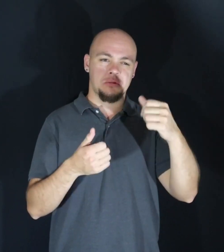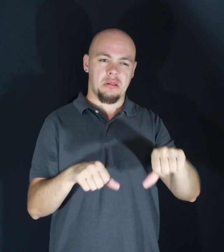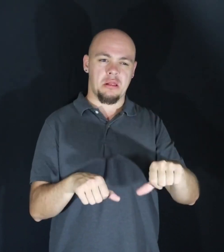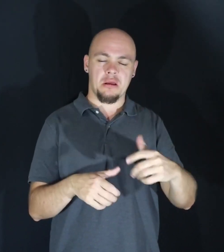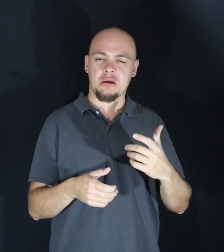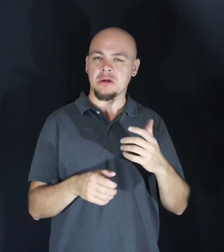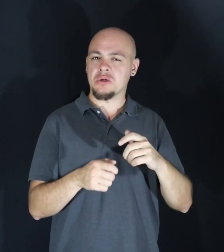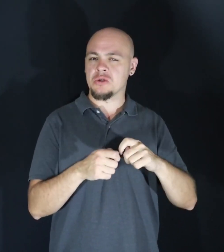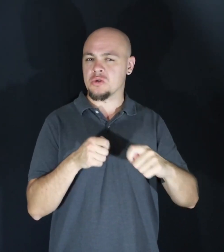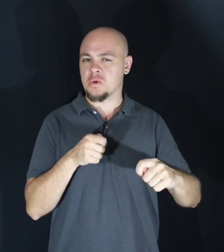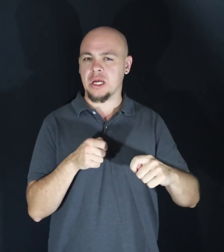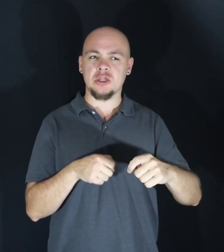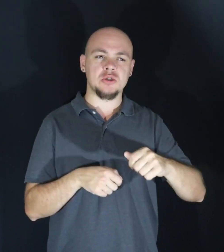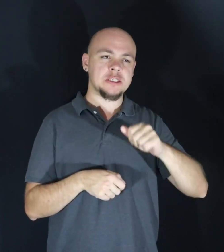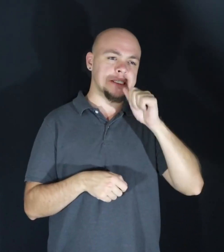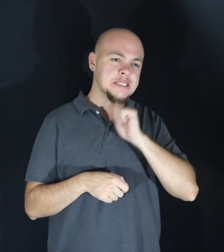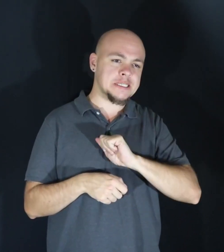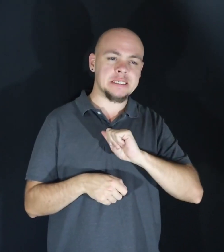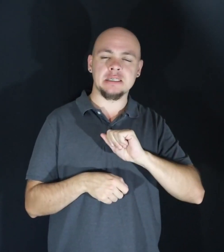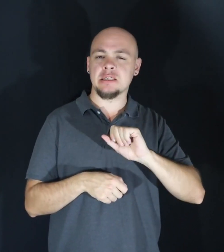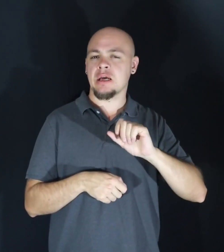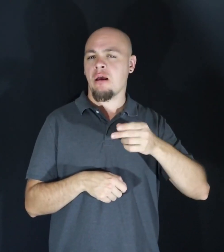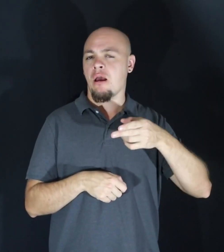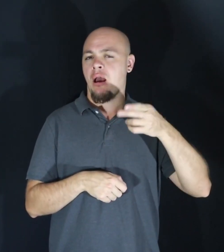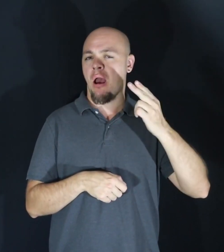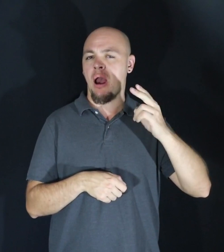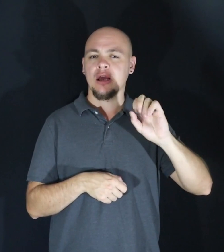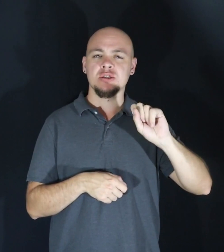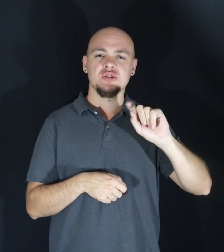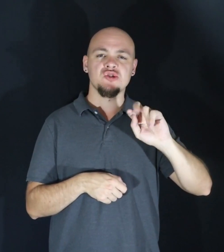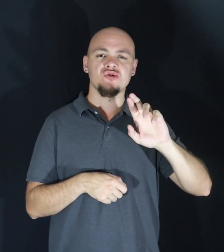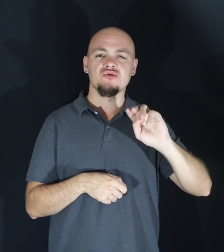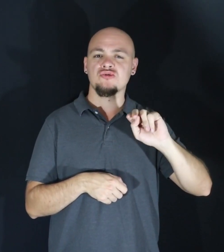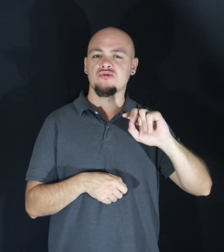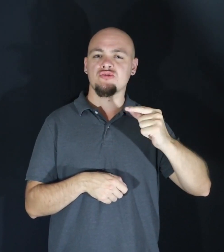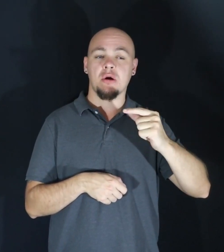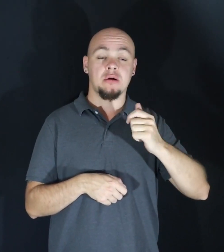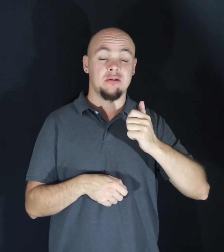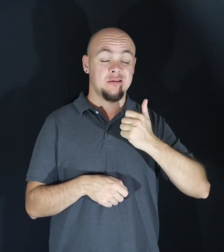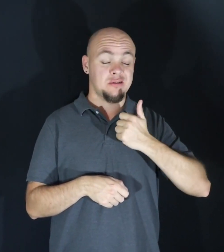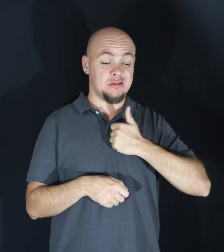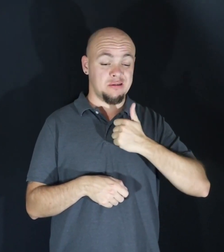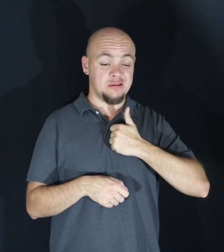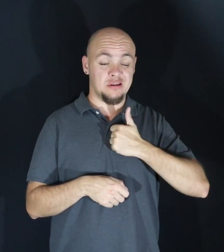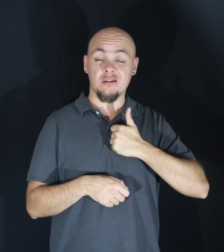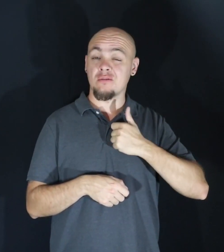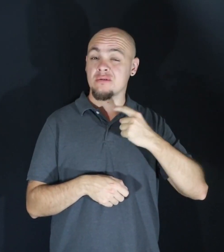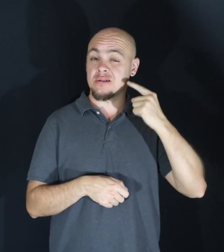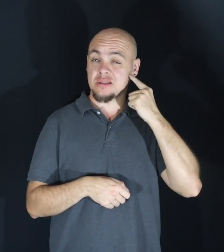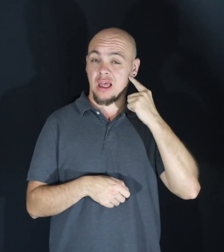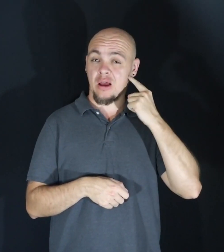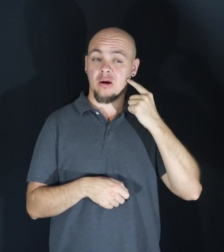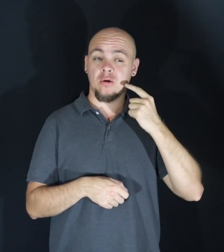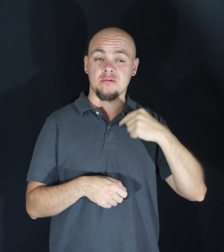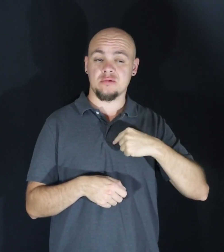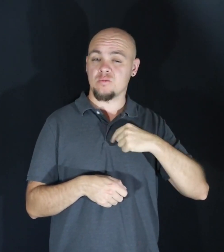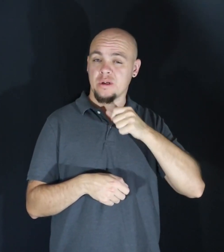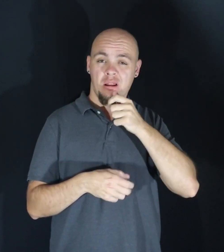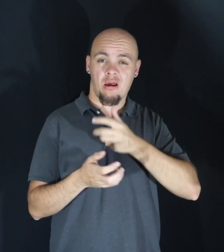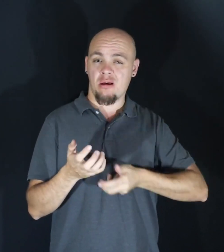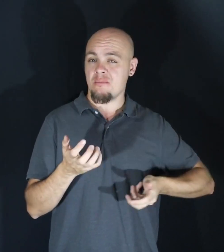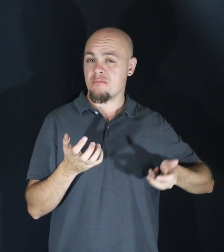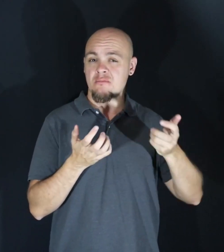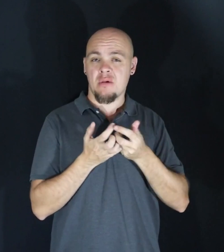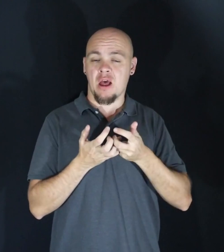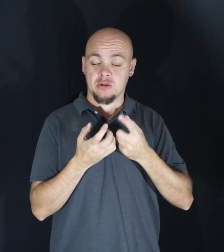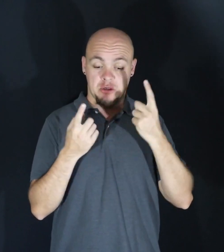stretched, strained, high-strung, or tightly attuned to the harmony of our own sound, our own authentic selves.